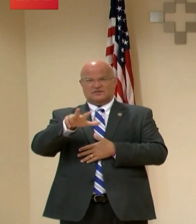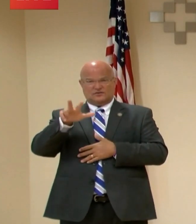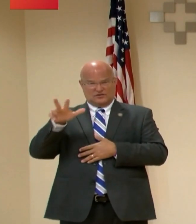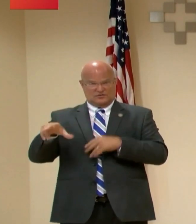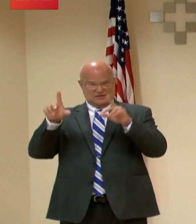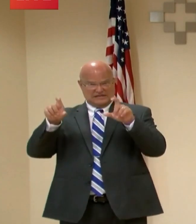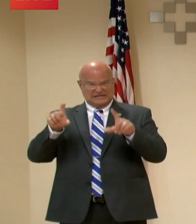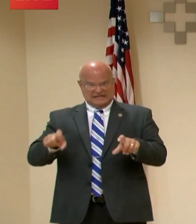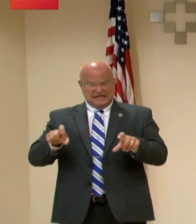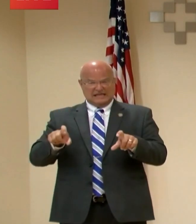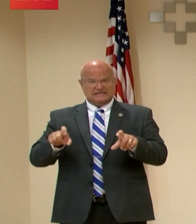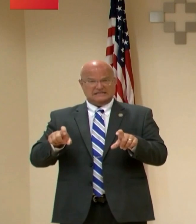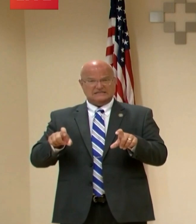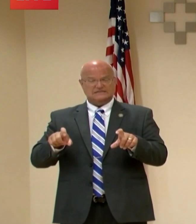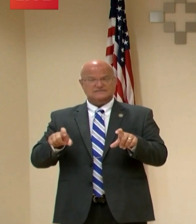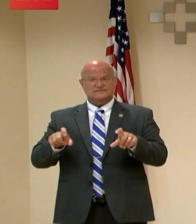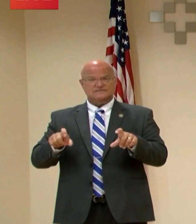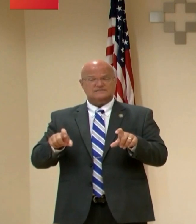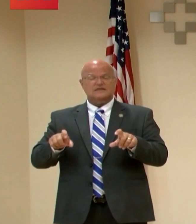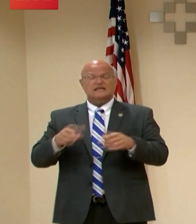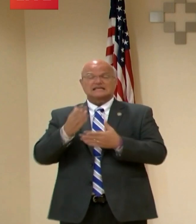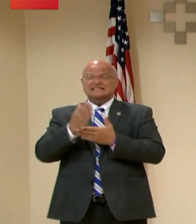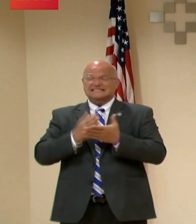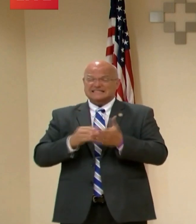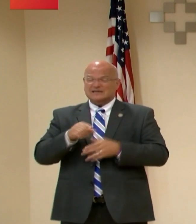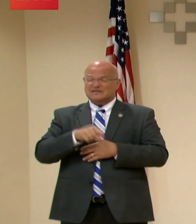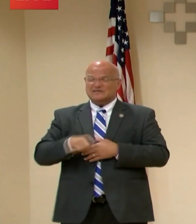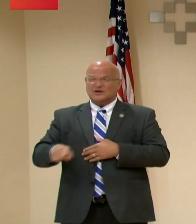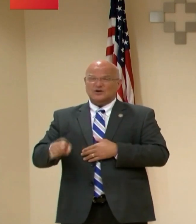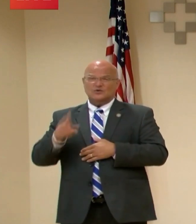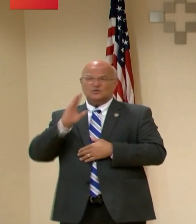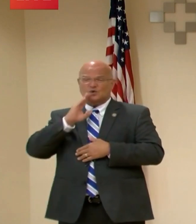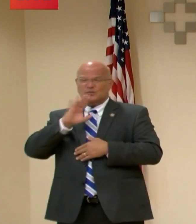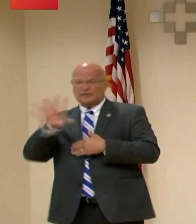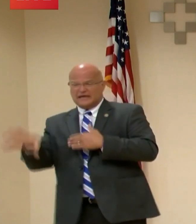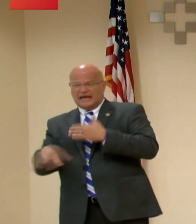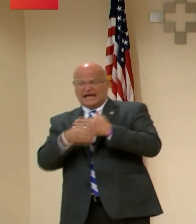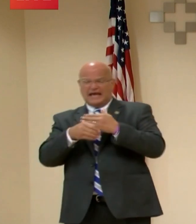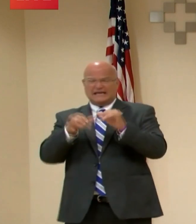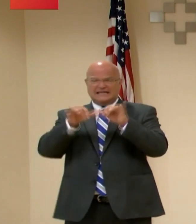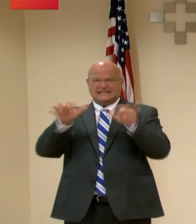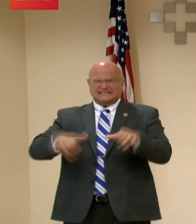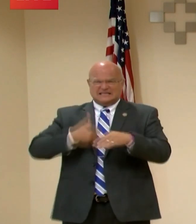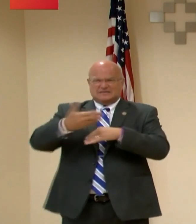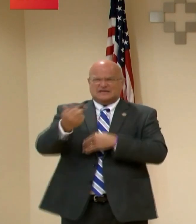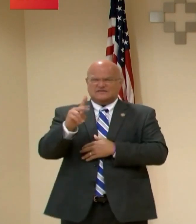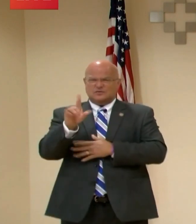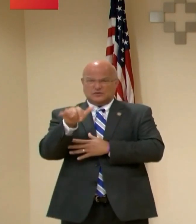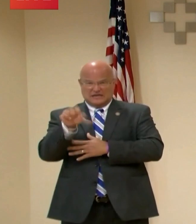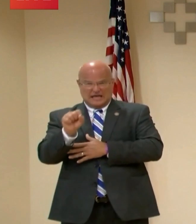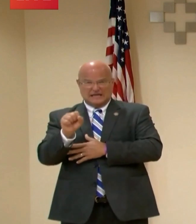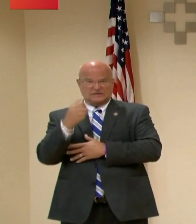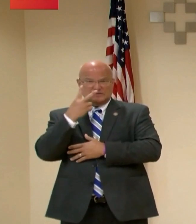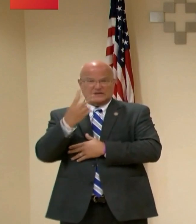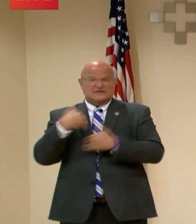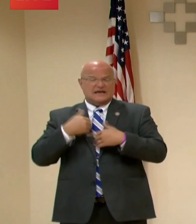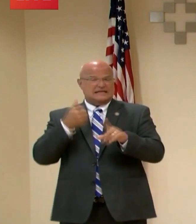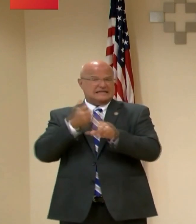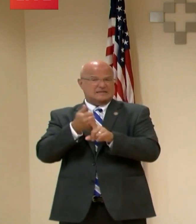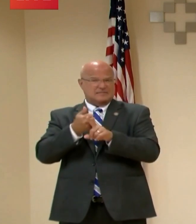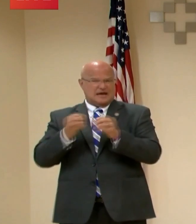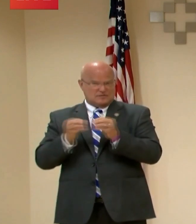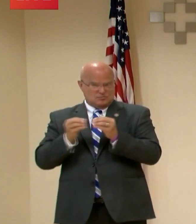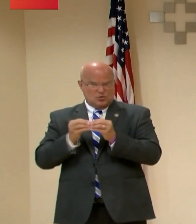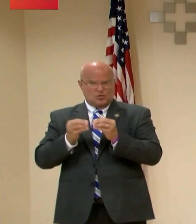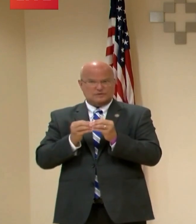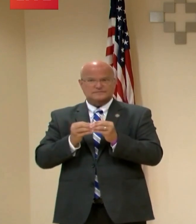3,933 tests. Some of those will be brought into the system in the coming days, so we'll see whether that has any impact on